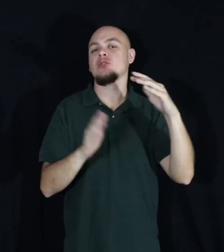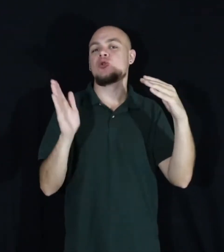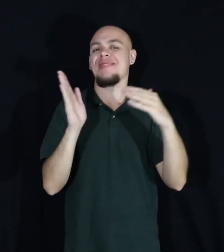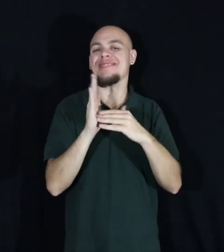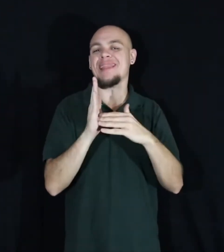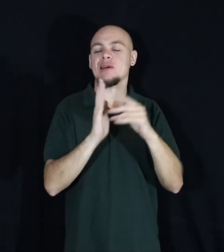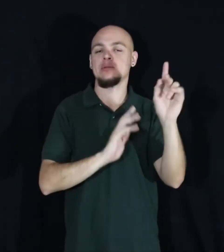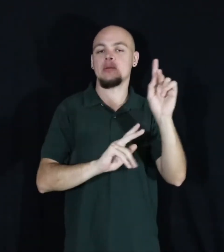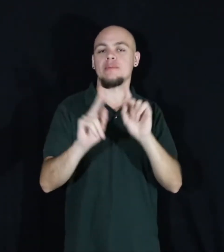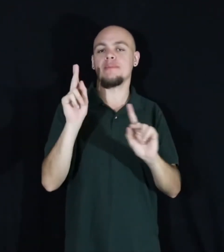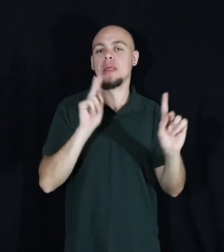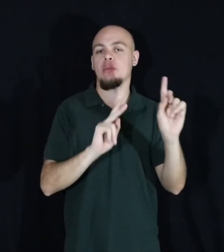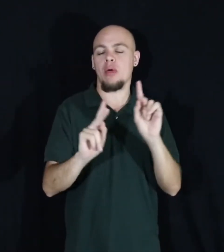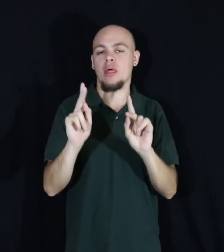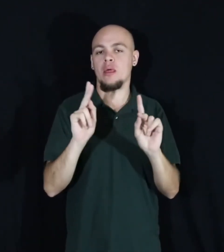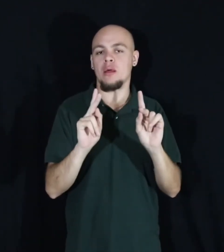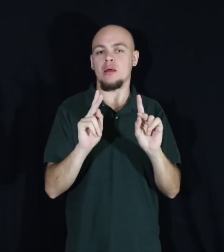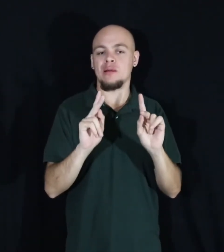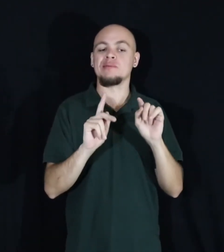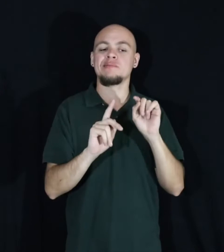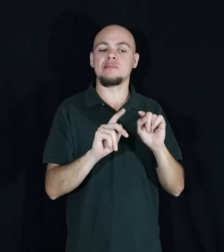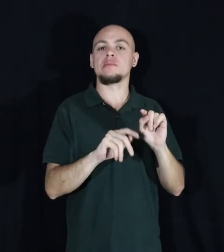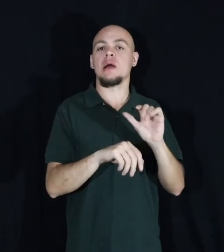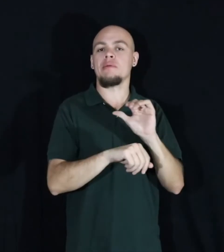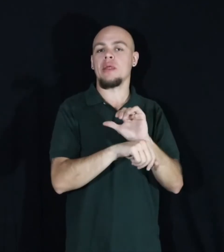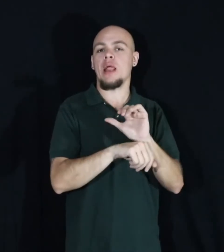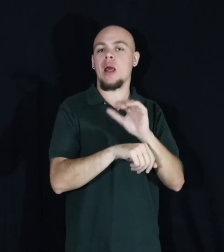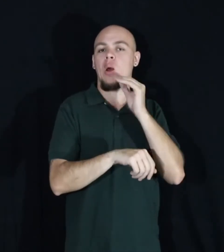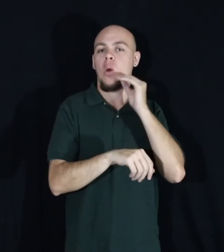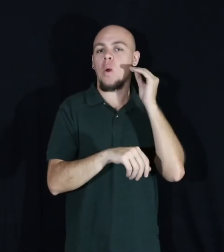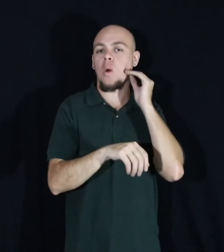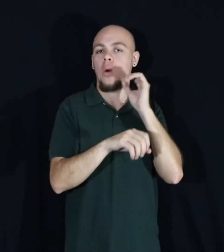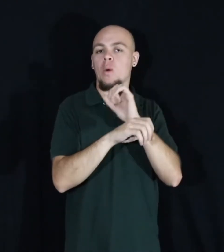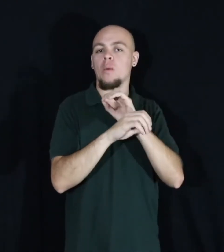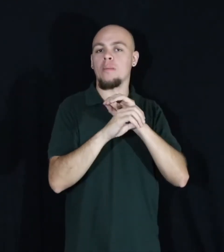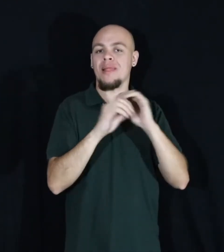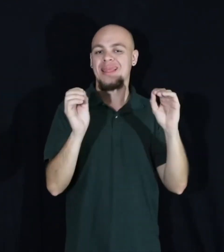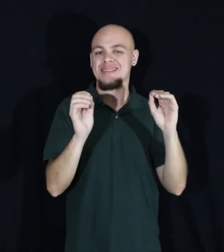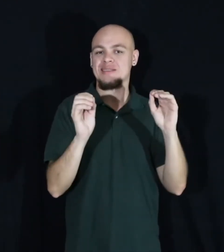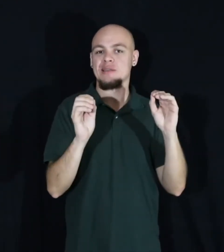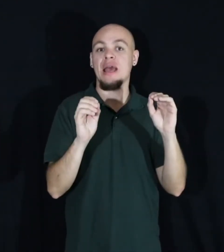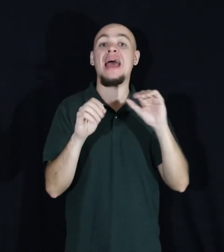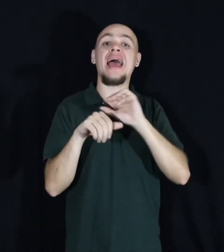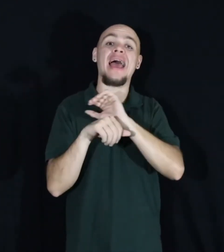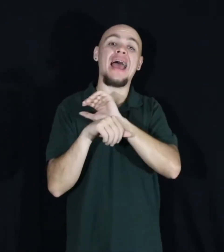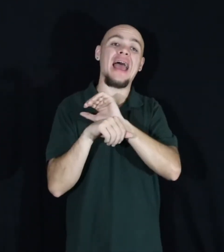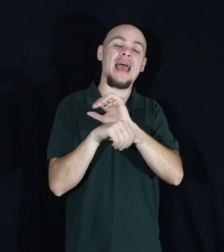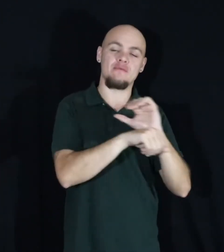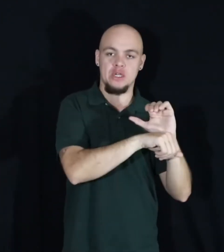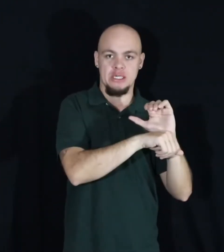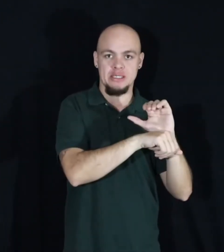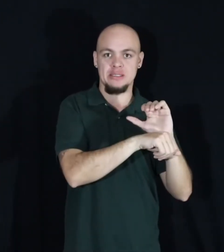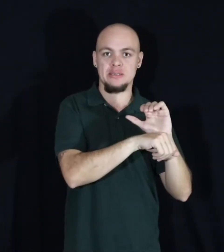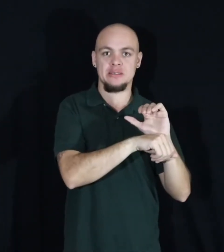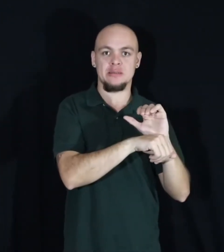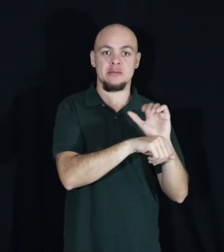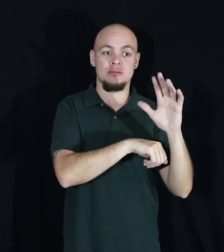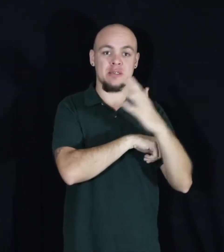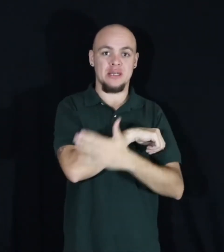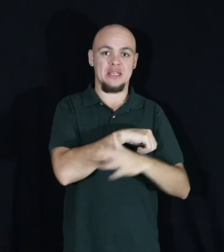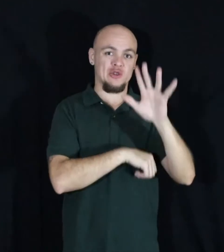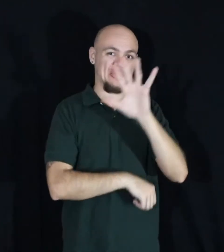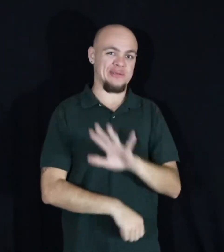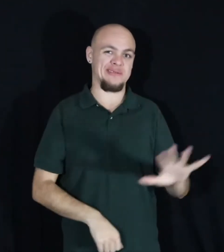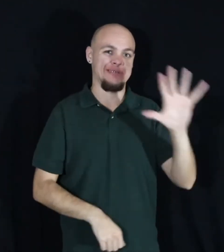people will spend the night homeless on every given night across the country. So as I